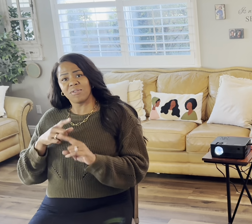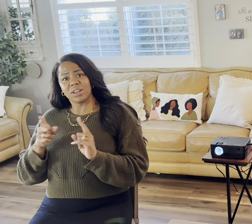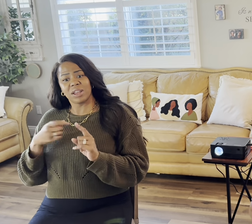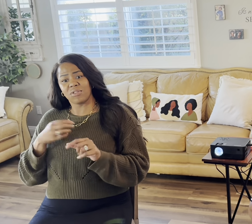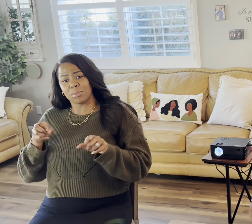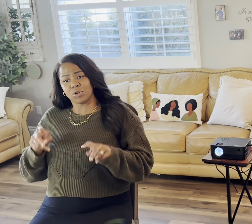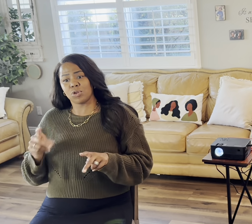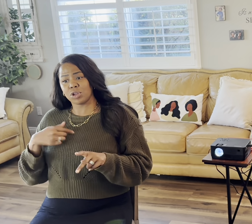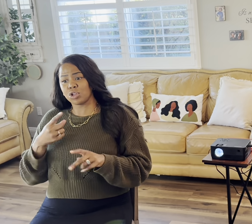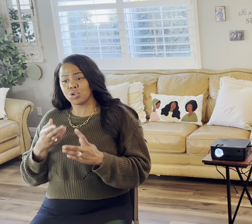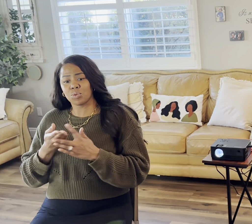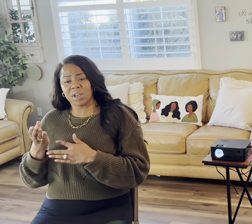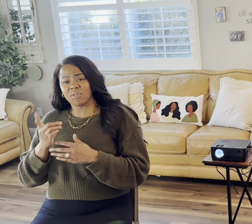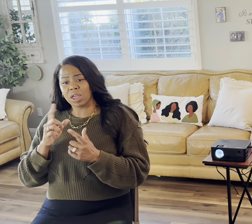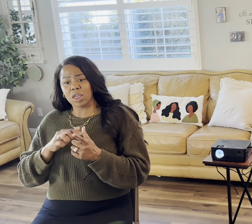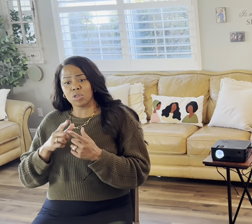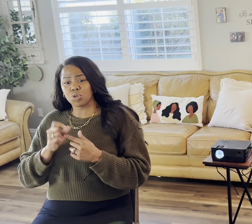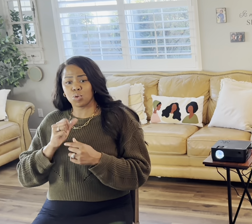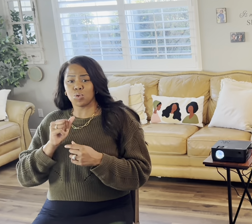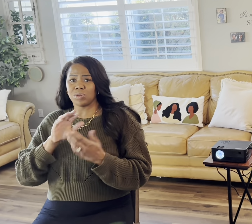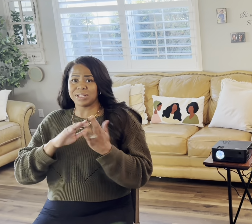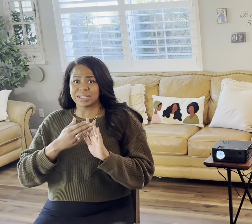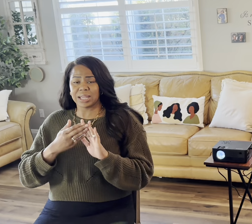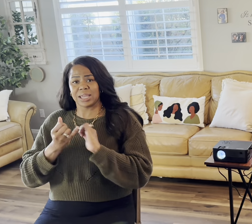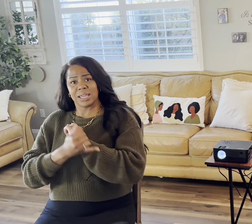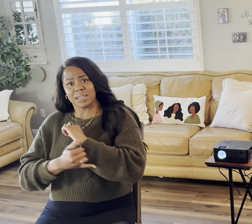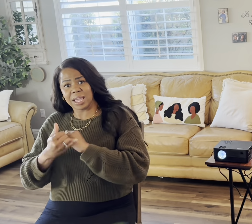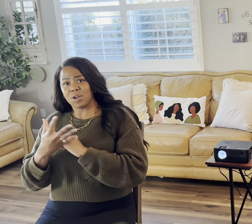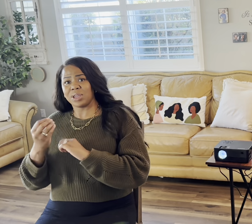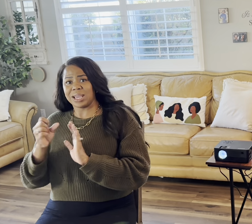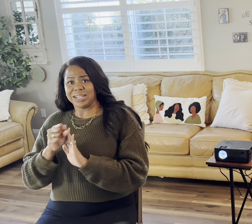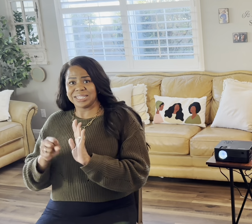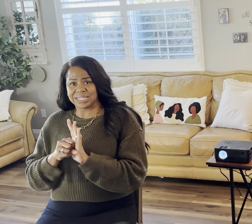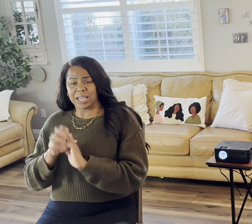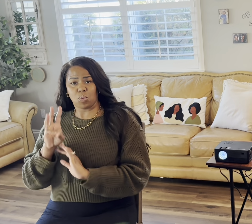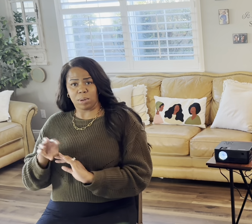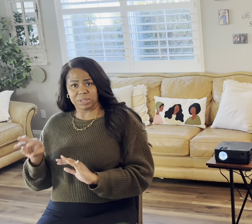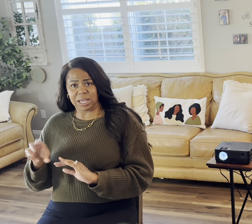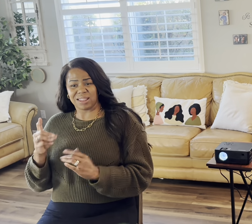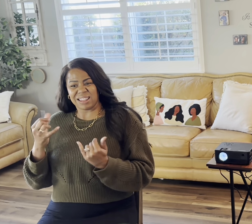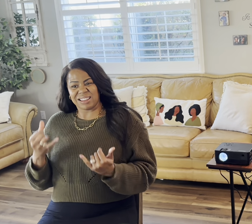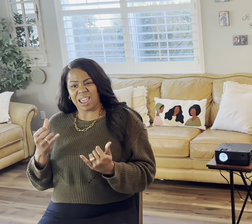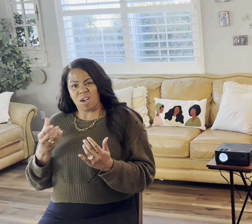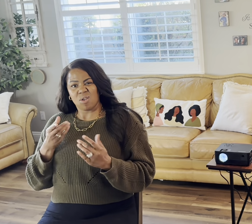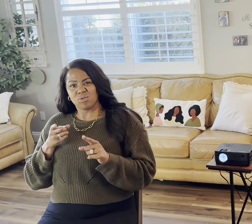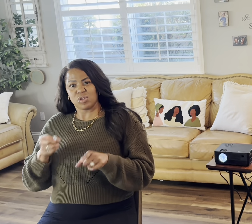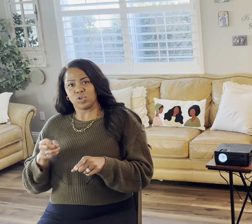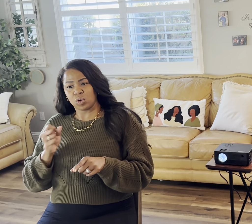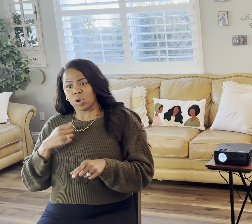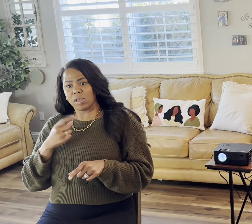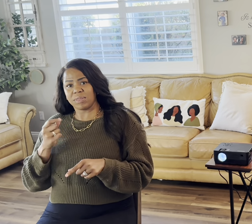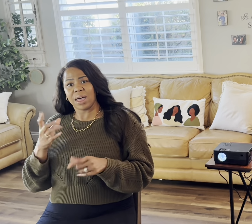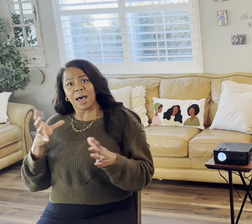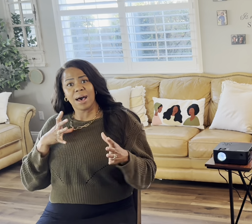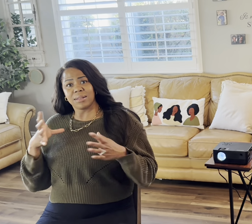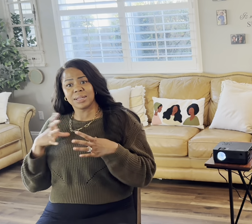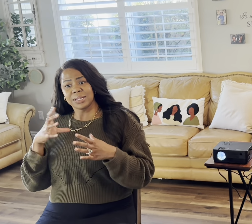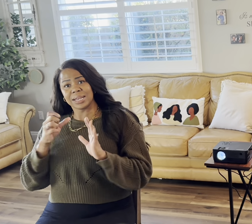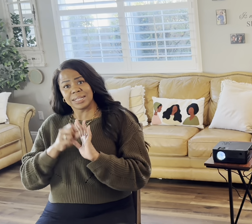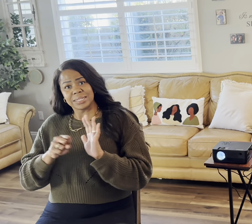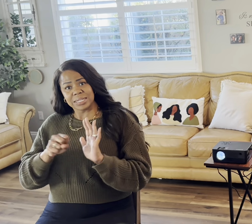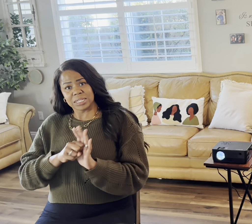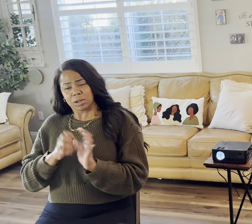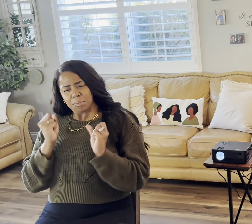the county and the state websites. Fortunately, during the holiday season, there are many part-time jobs available, and there are